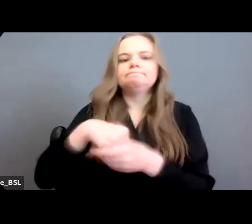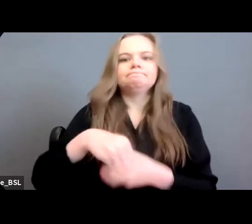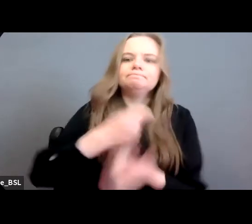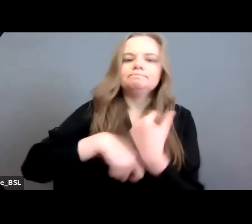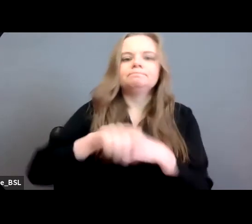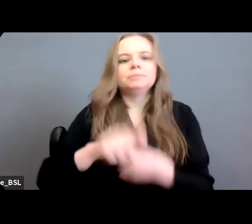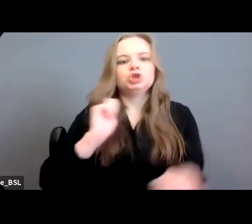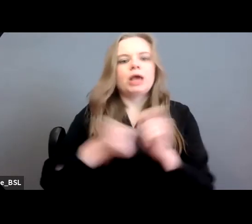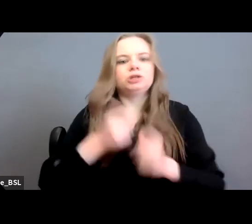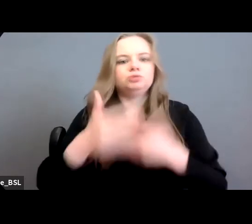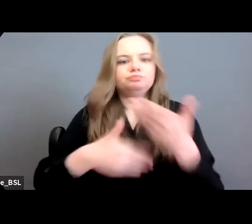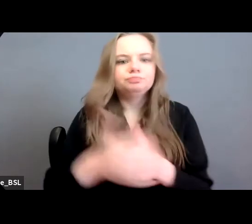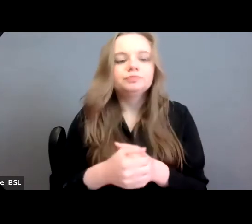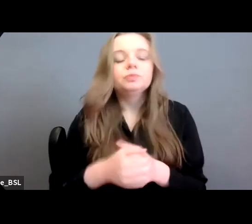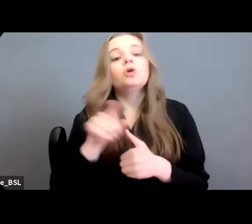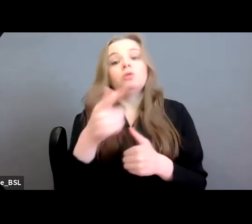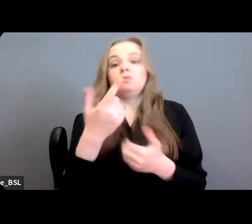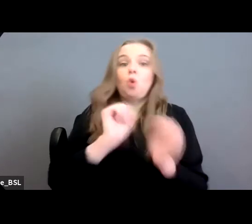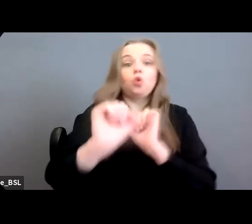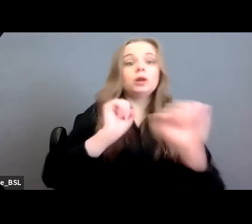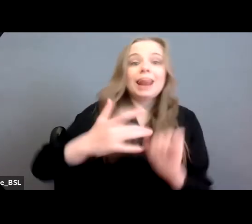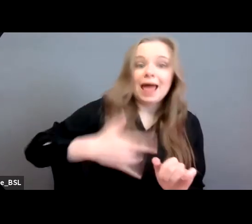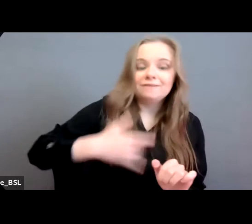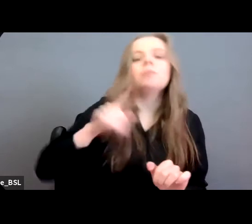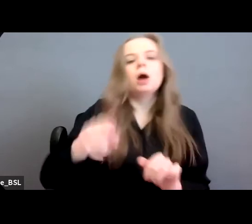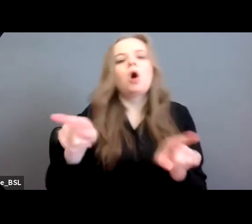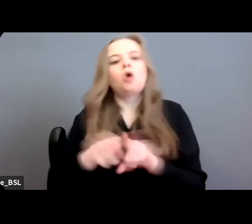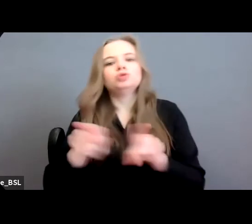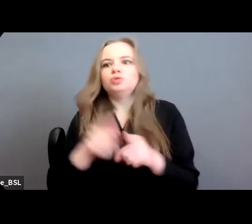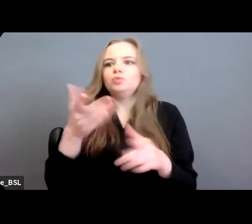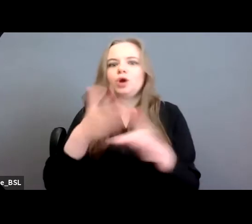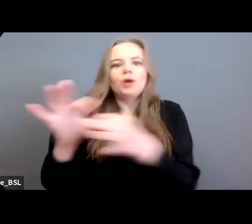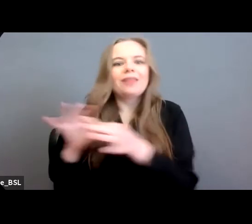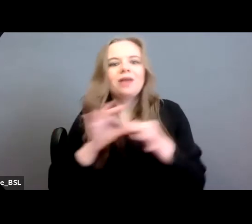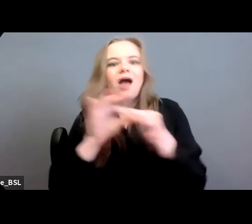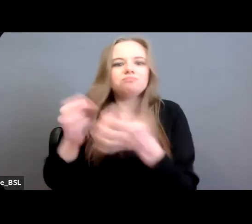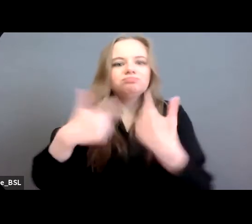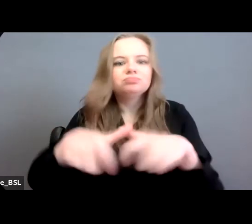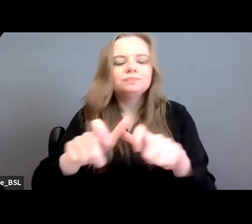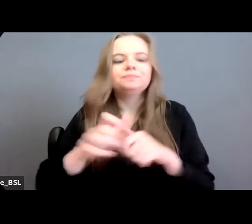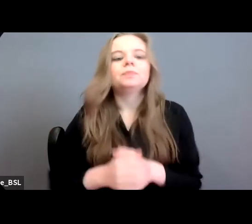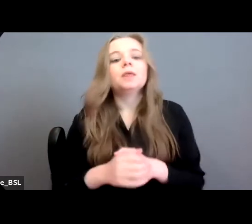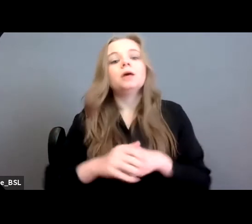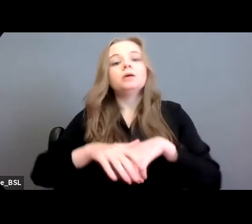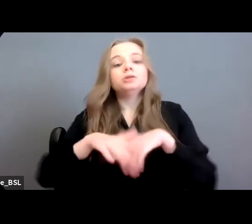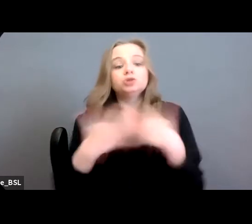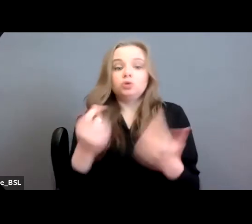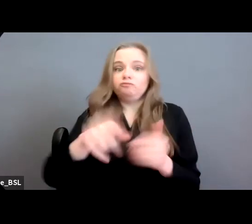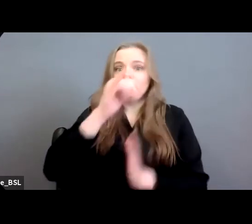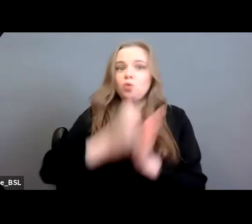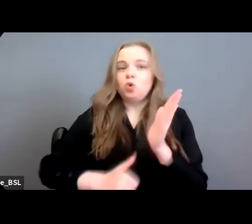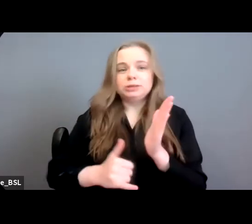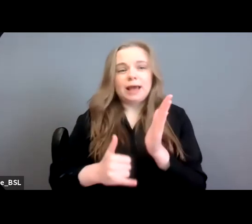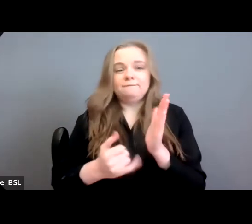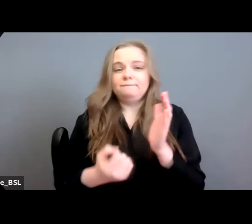want to see, both in their own lives and collectively. And so the issues that this report raises,